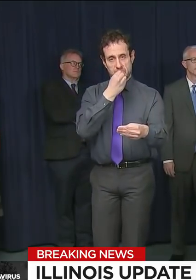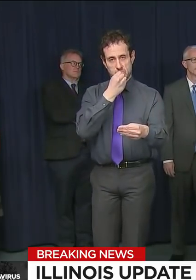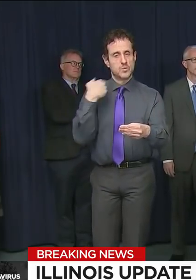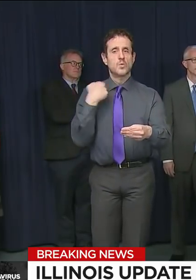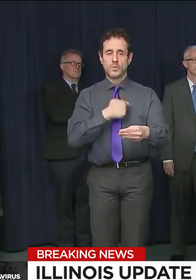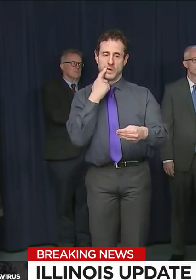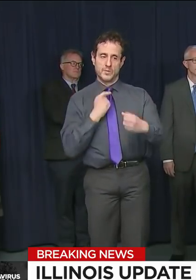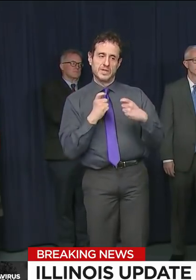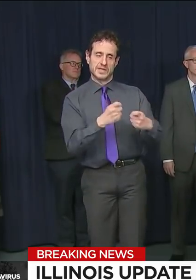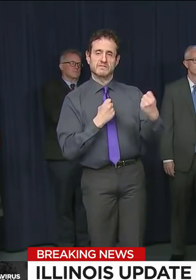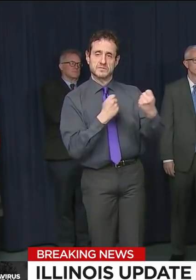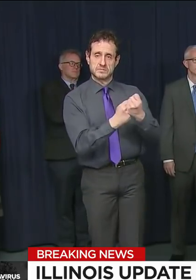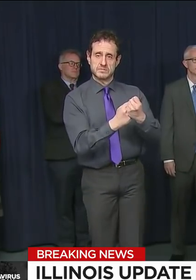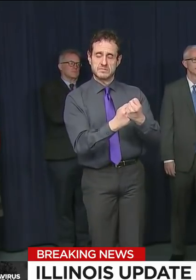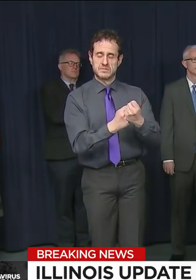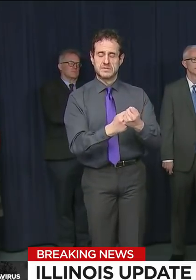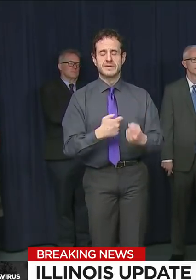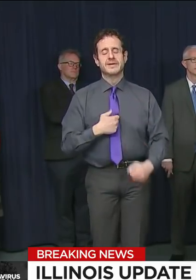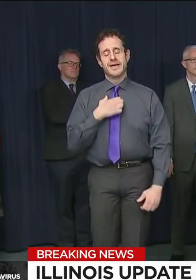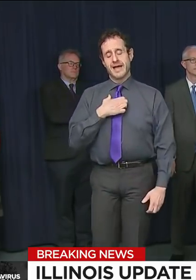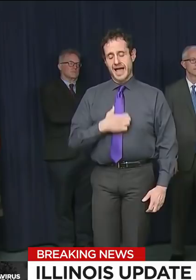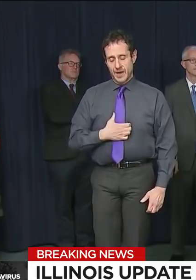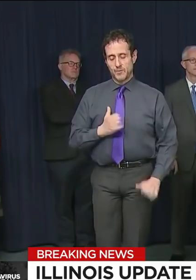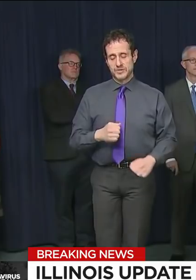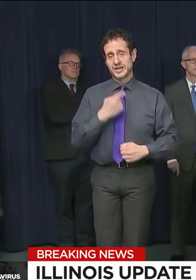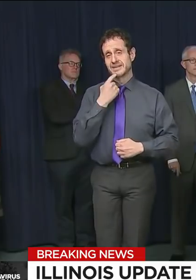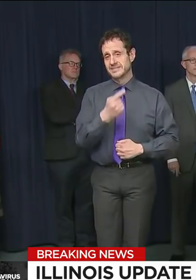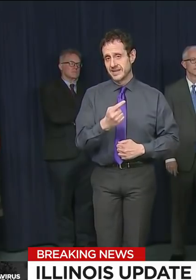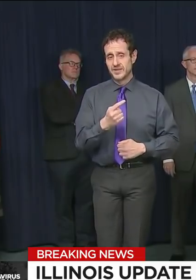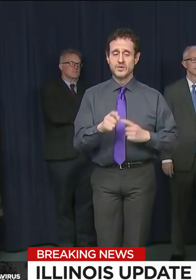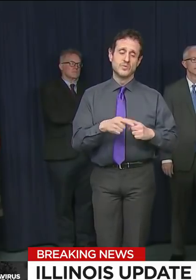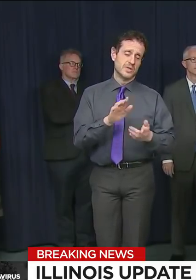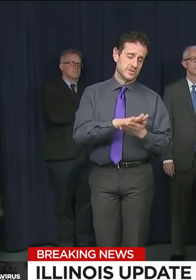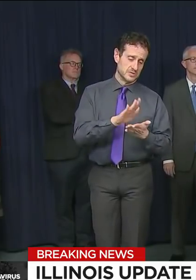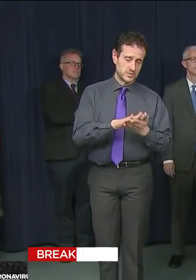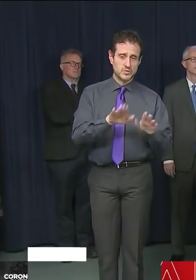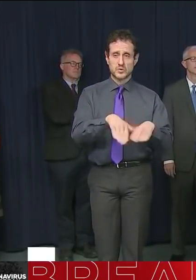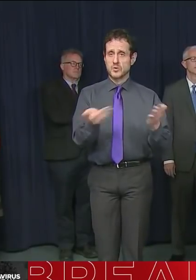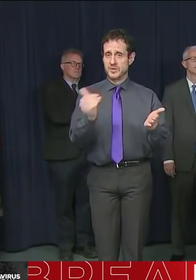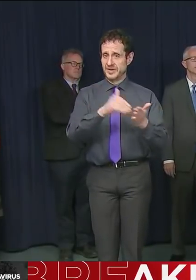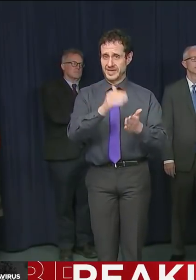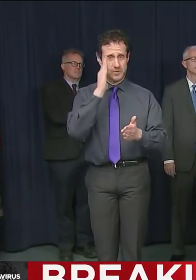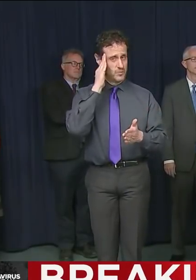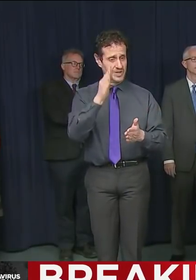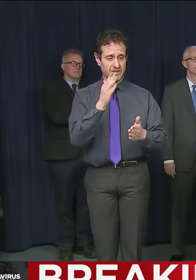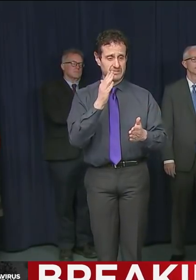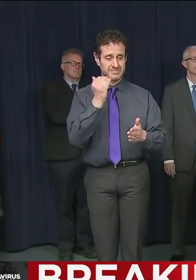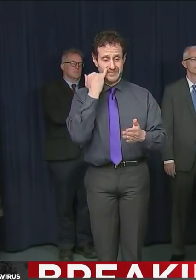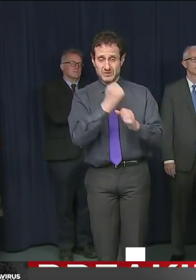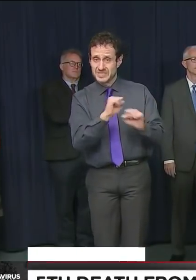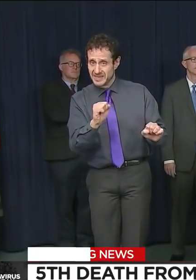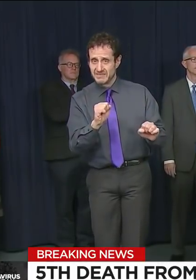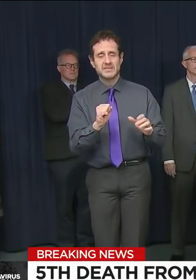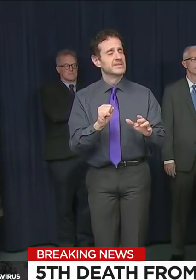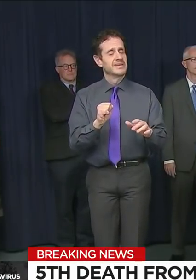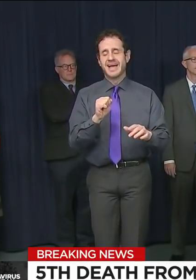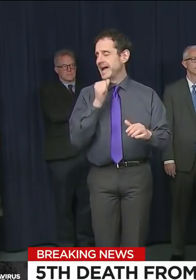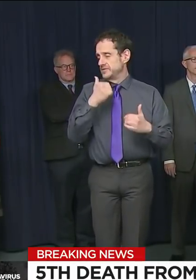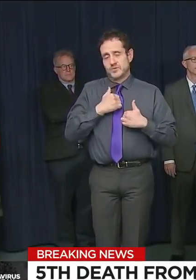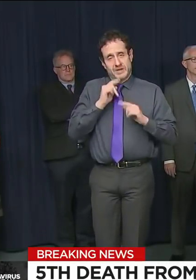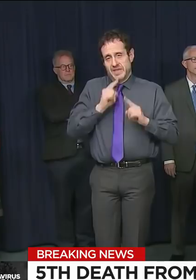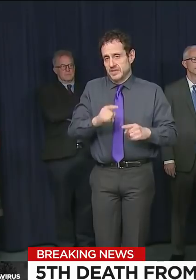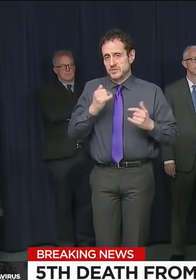I wish I could stand up here and tell you when your schools will safely reopen, but that is not an answer that I have at this time.